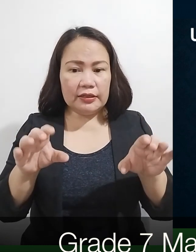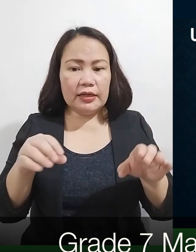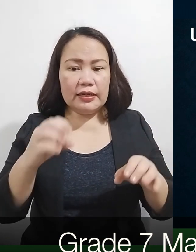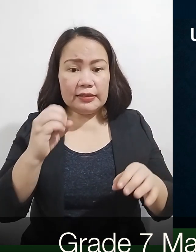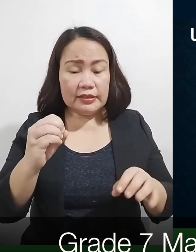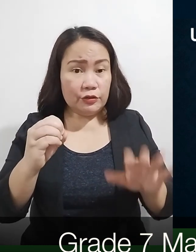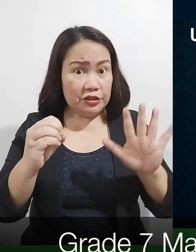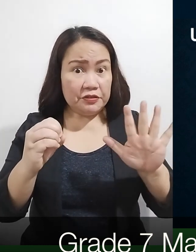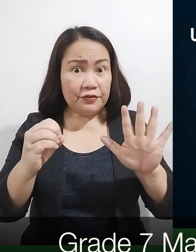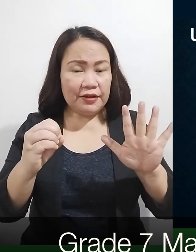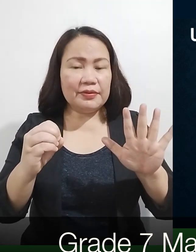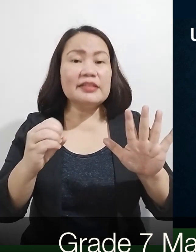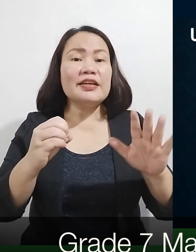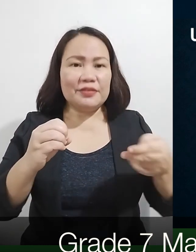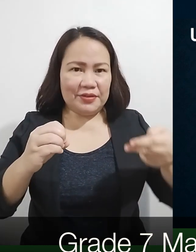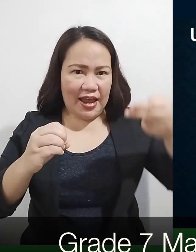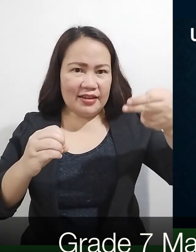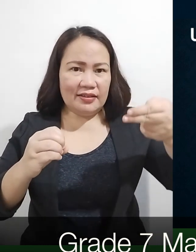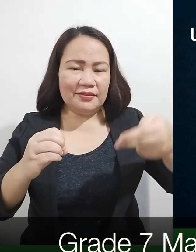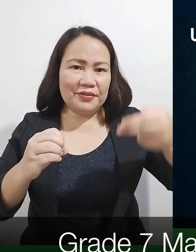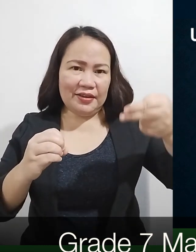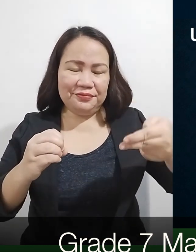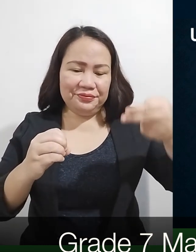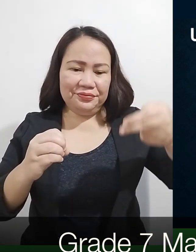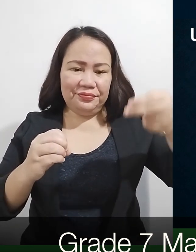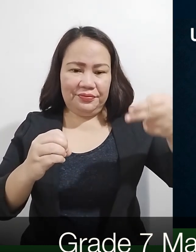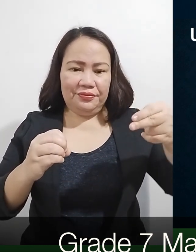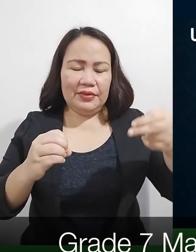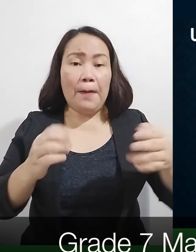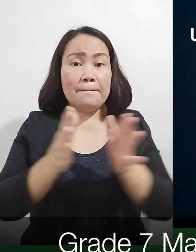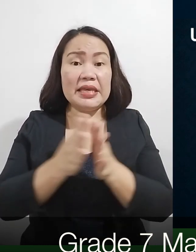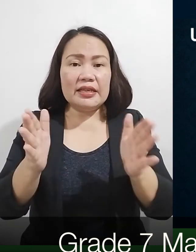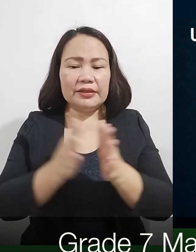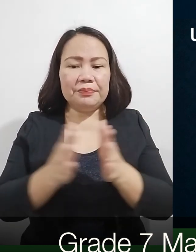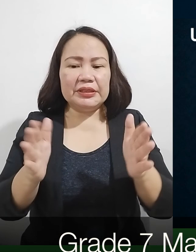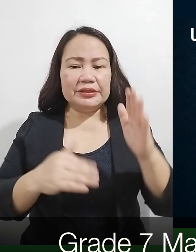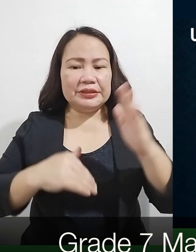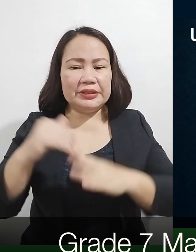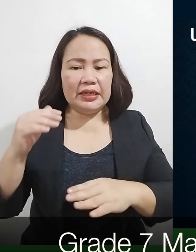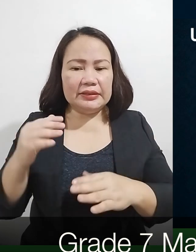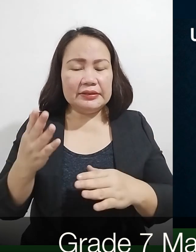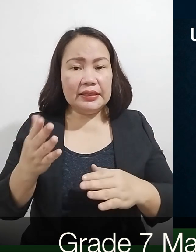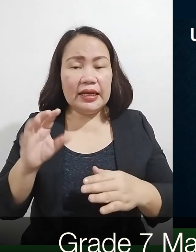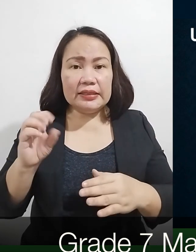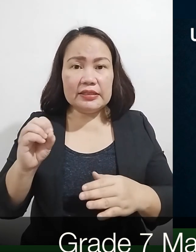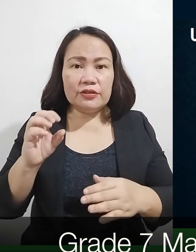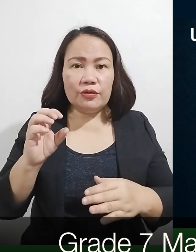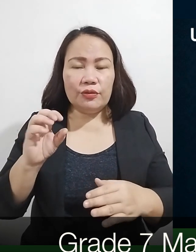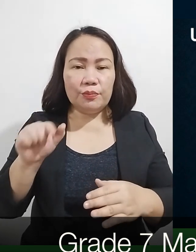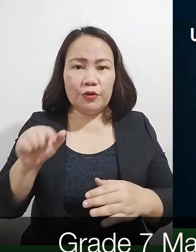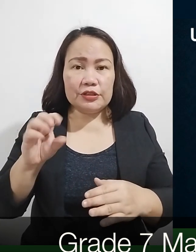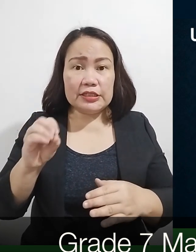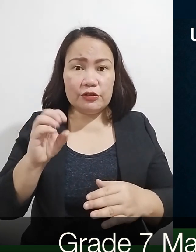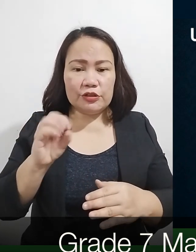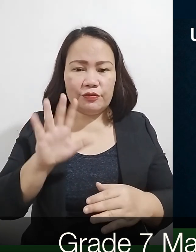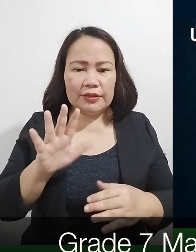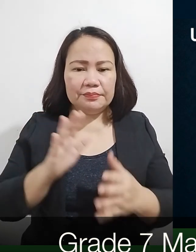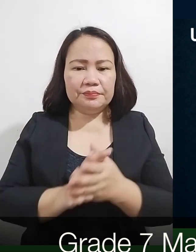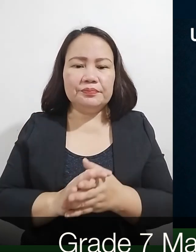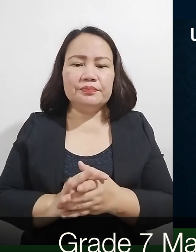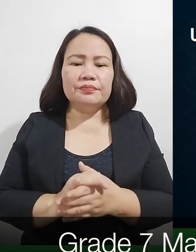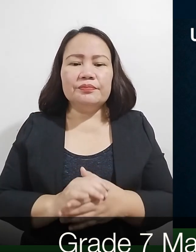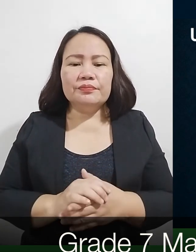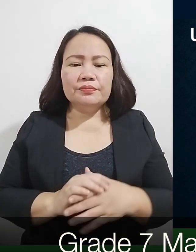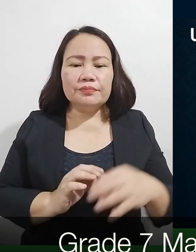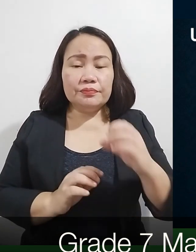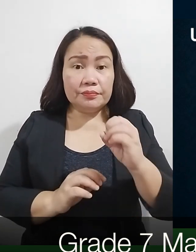tayo sa hundreds. This is 0. This is already 5. So, ibig sabihin, this is bigger than this.